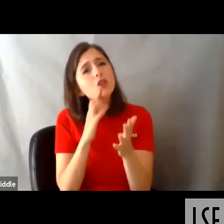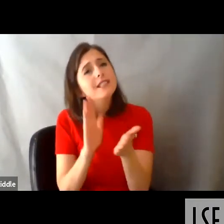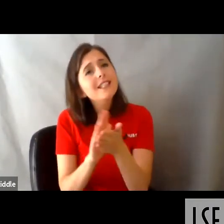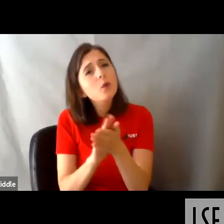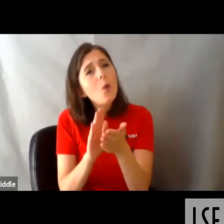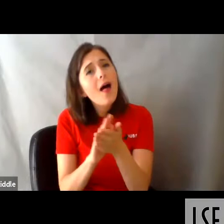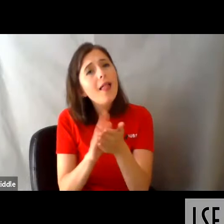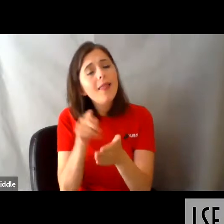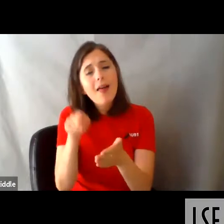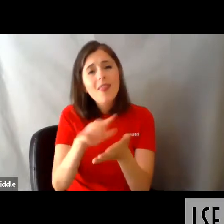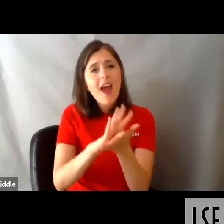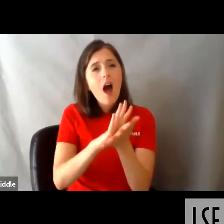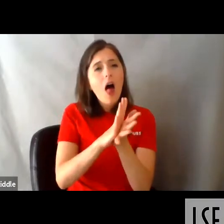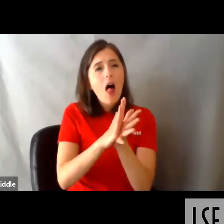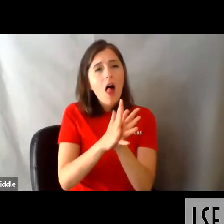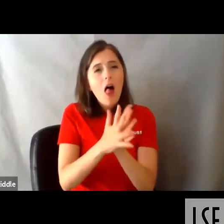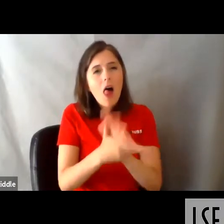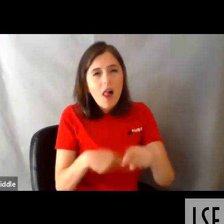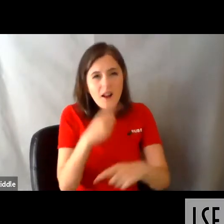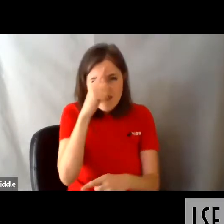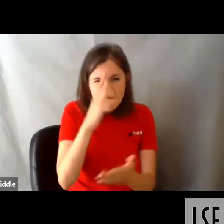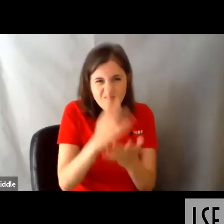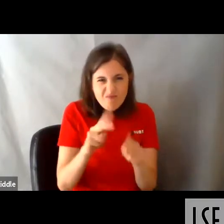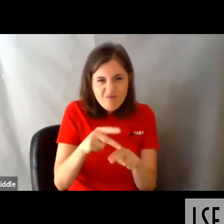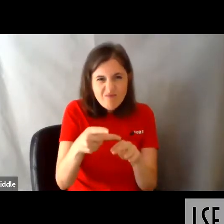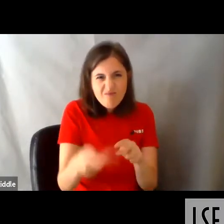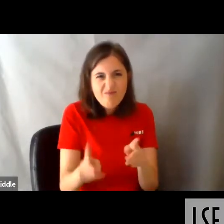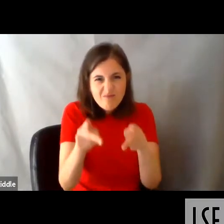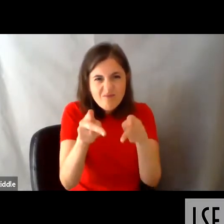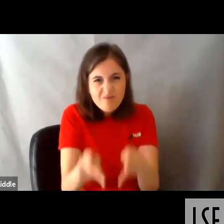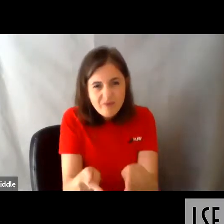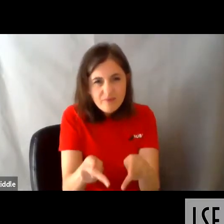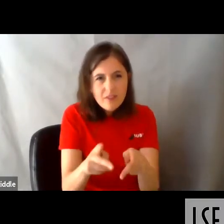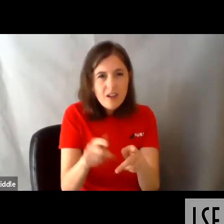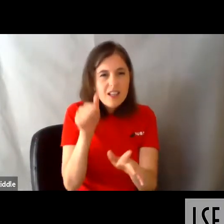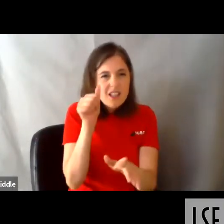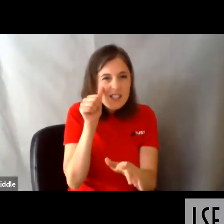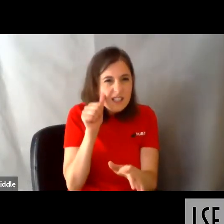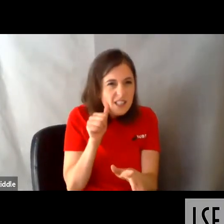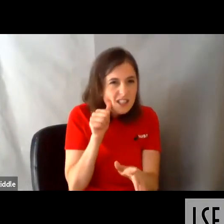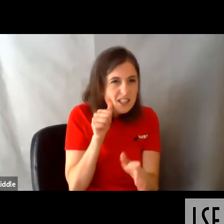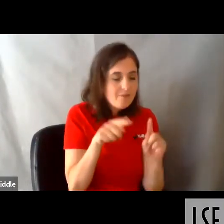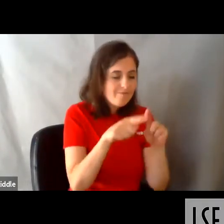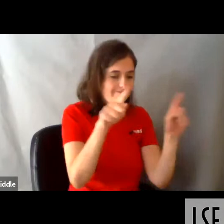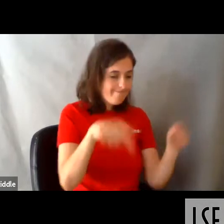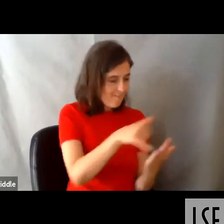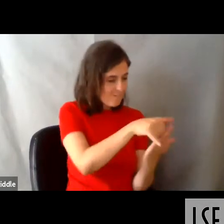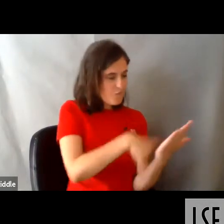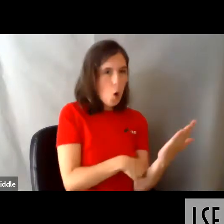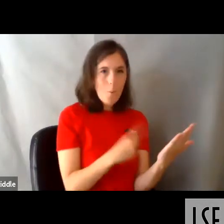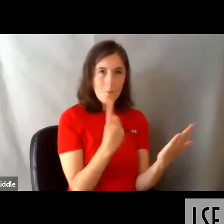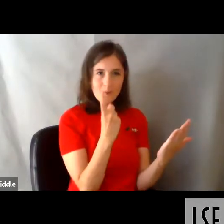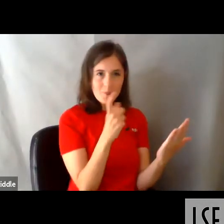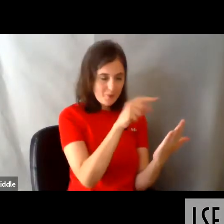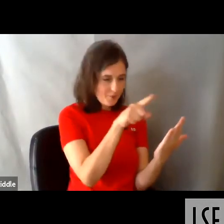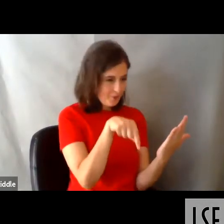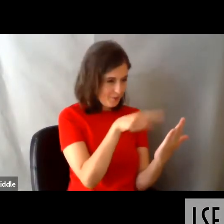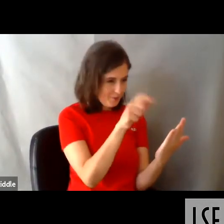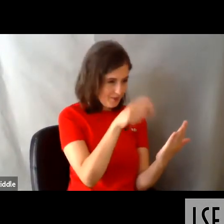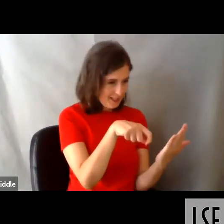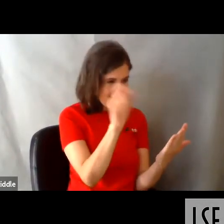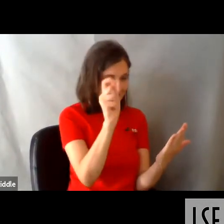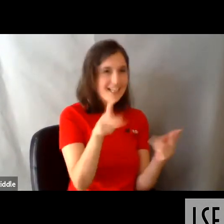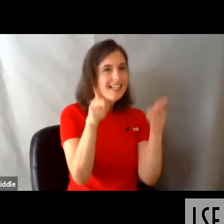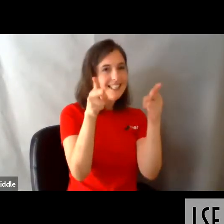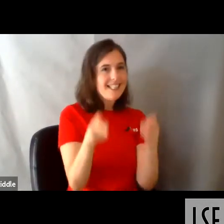them into dust, slowly and with stealth. They tick the box marked deceased, add up the dull money